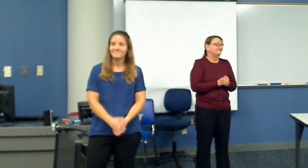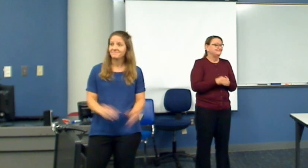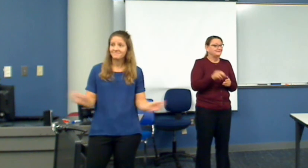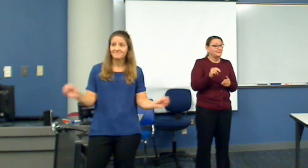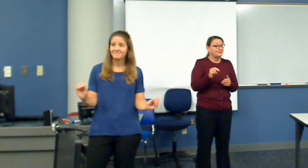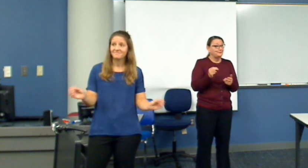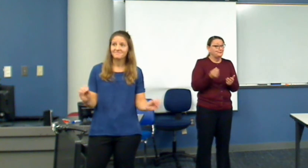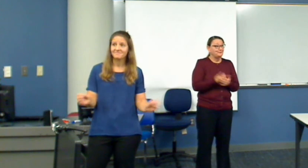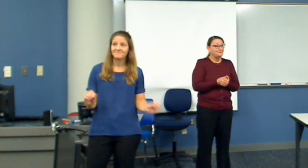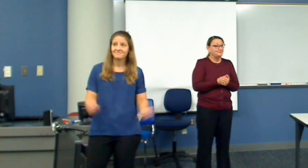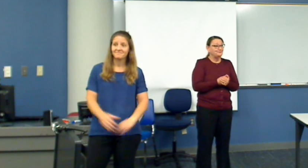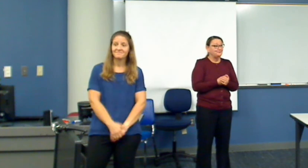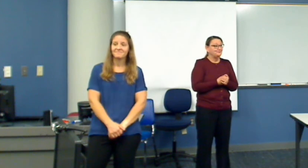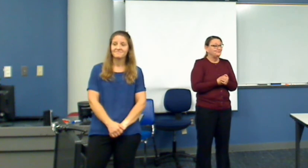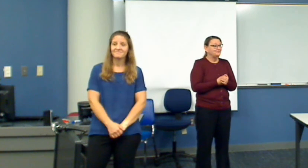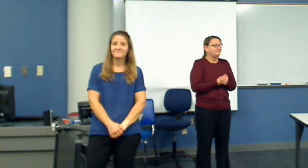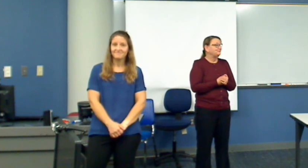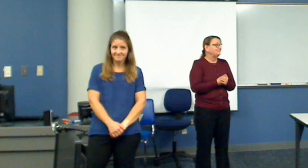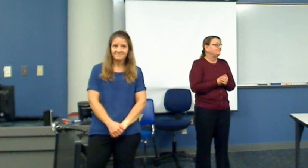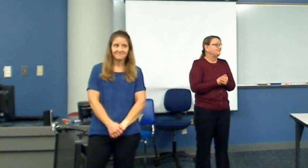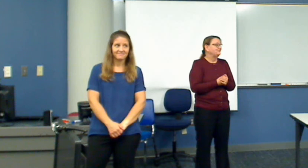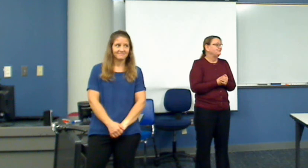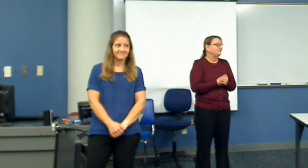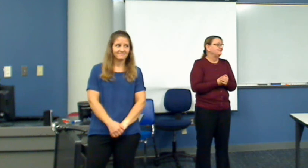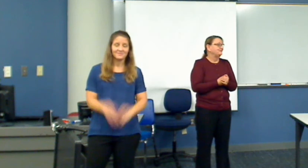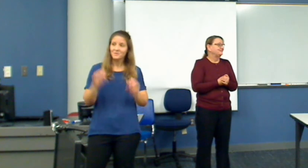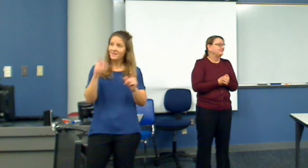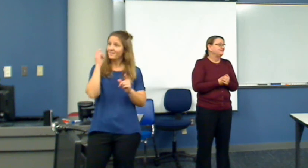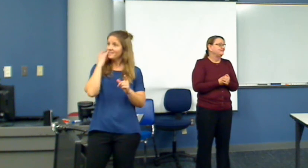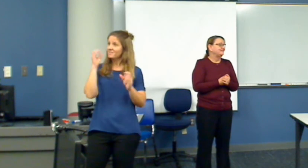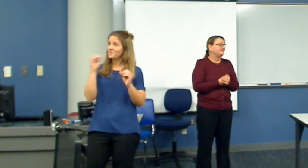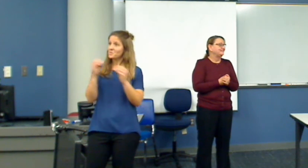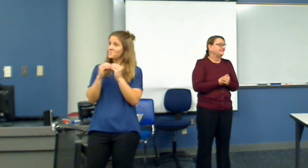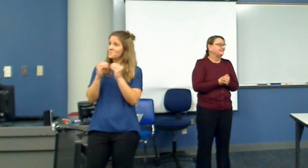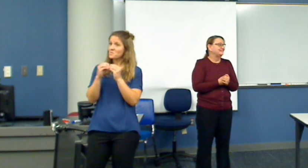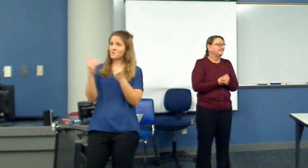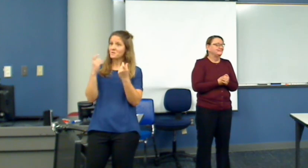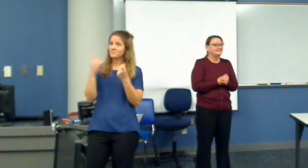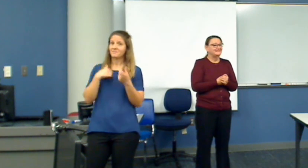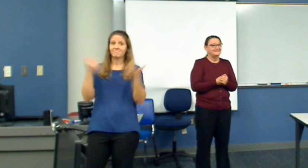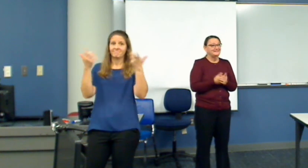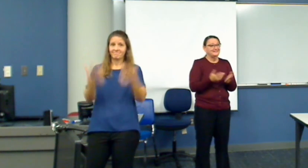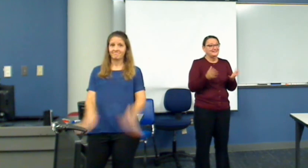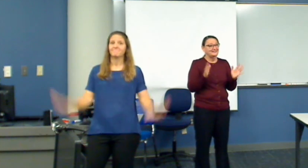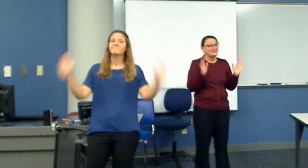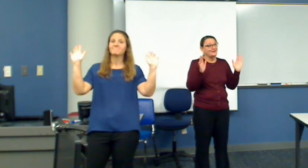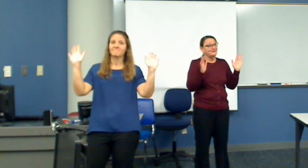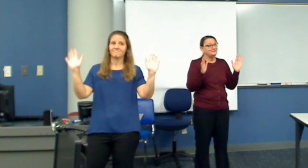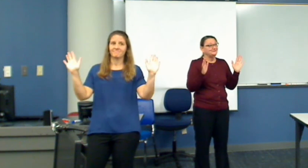No? If there's no more questions, that's really all I had to share.